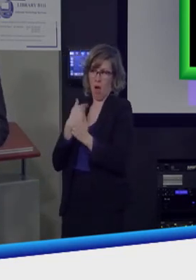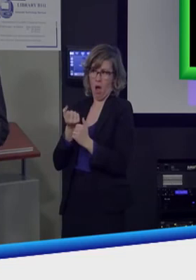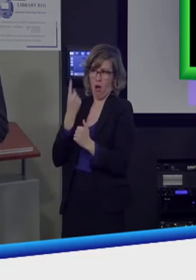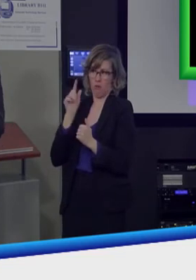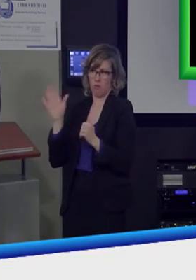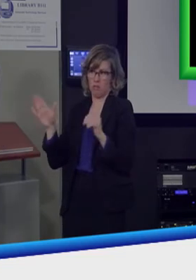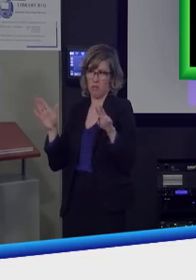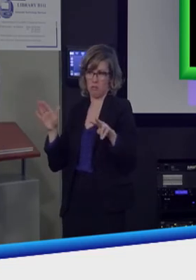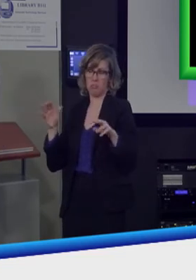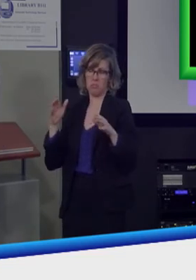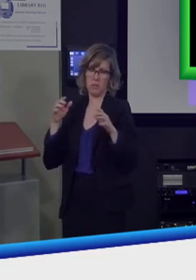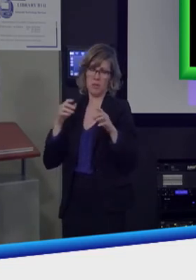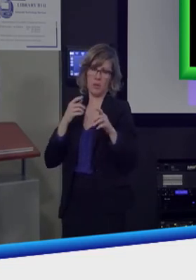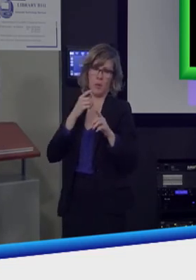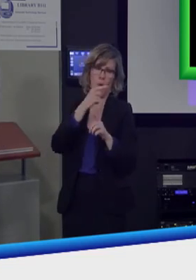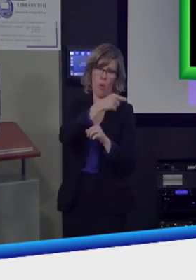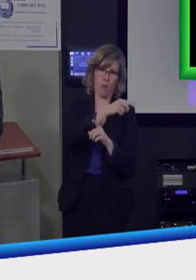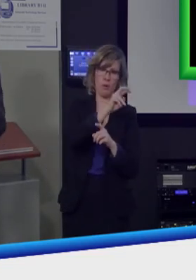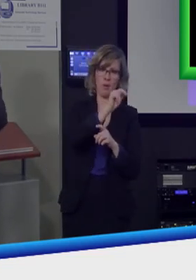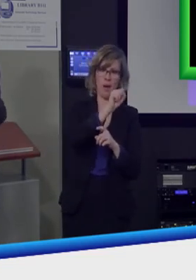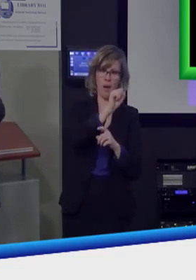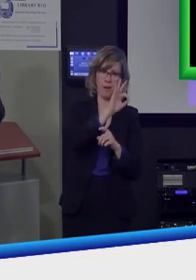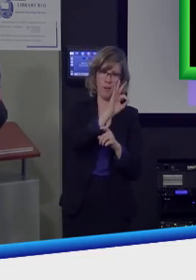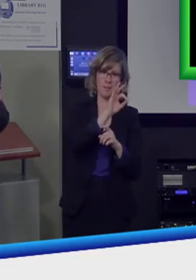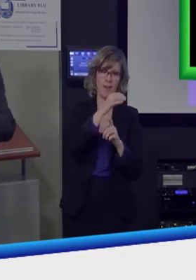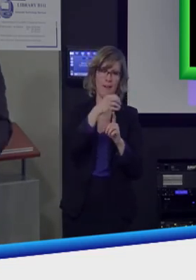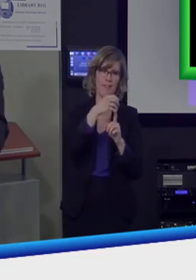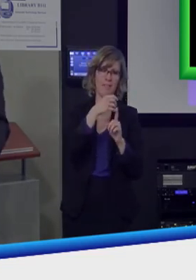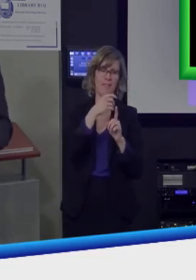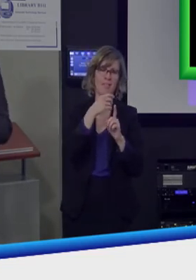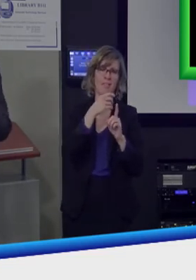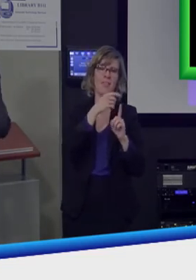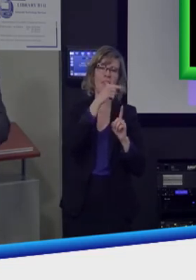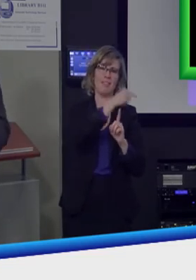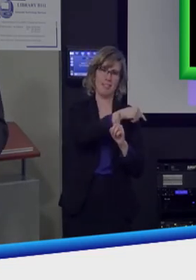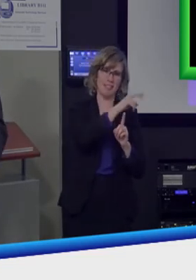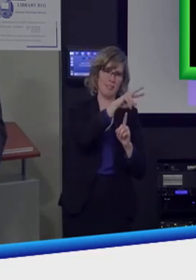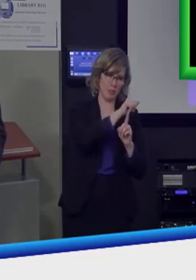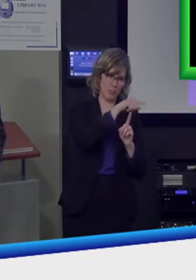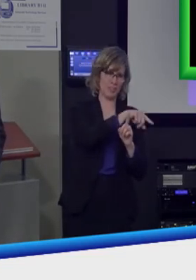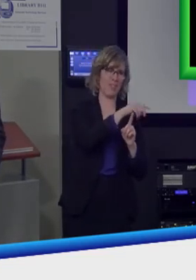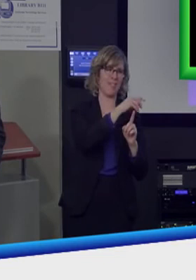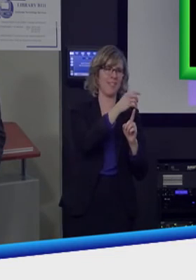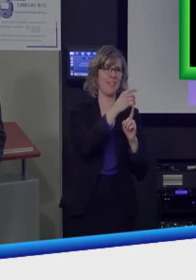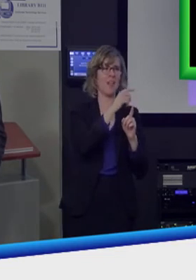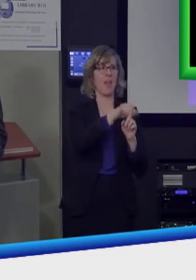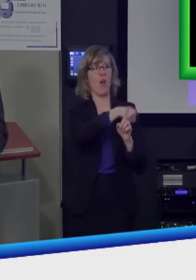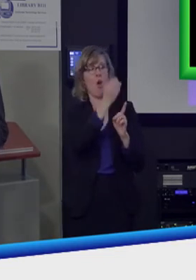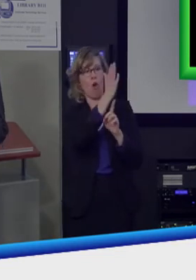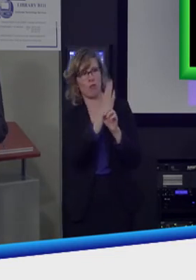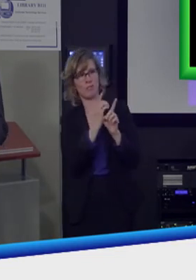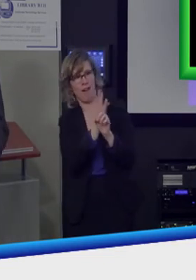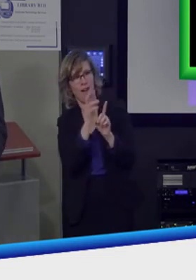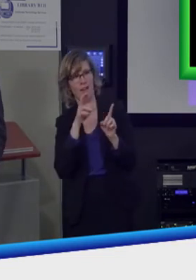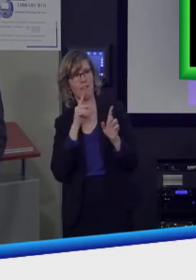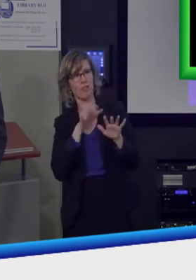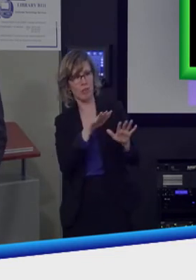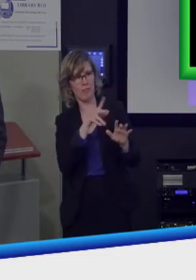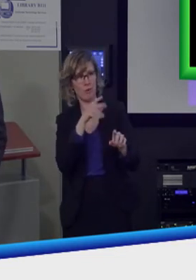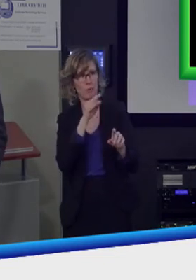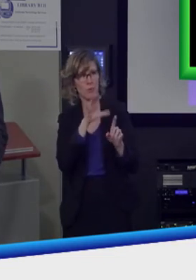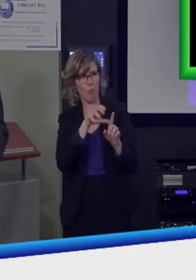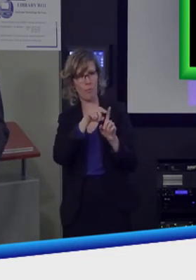going on one side of the Potomac with IES and the other side of the Potomac with the NSF centers over the last 10